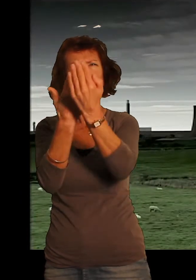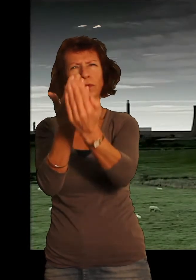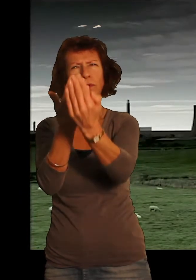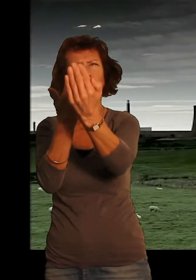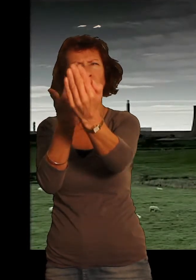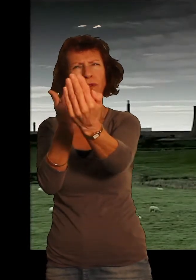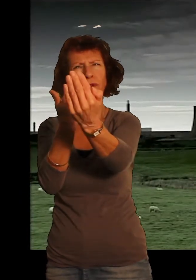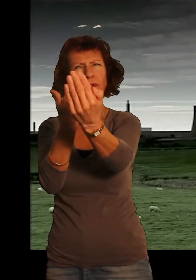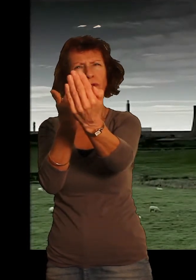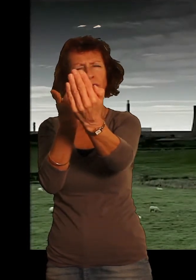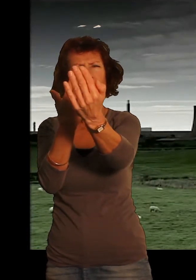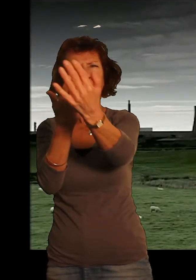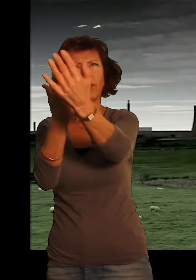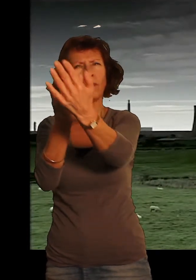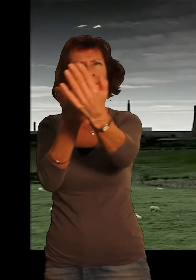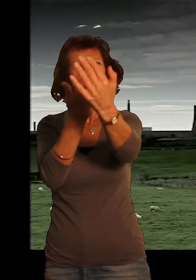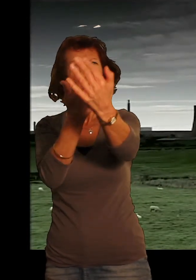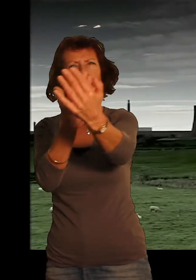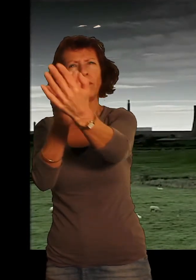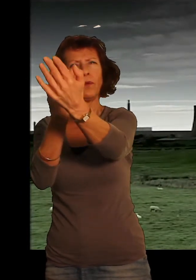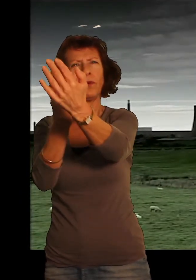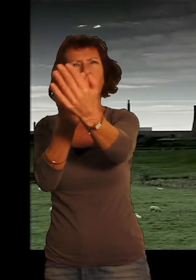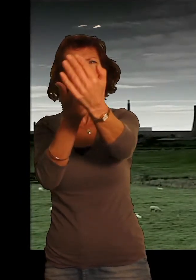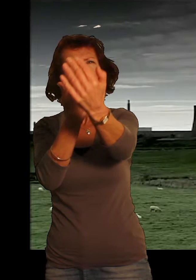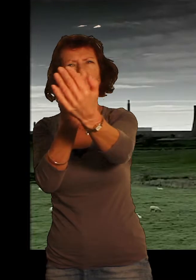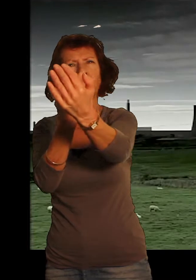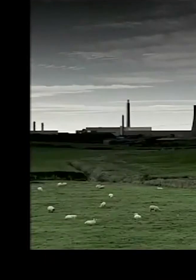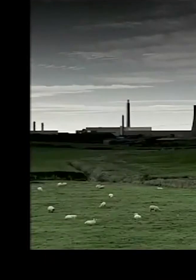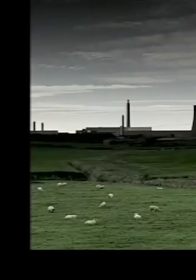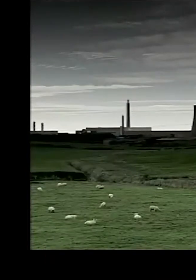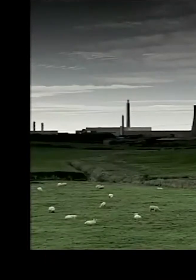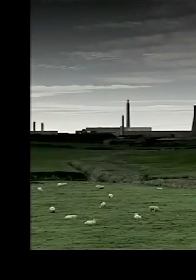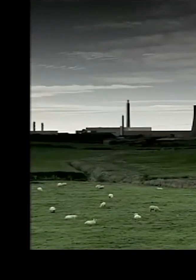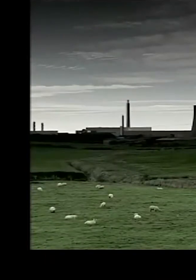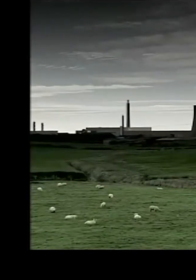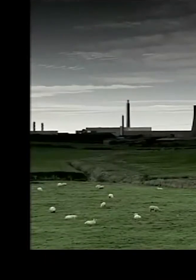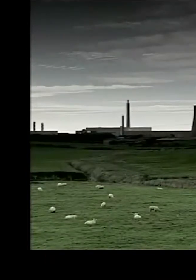government announced that all production of plutonium for weapons purposes had ceased.